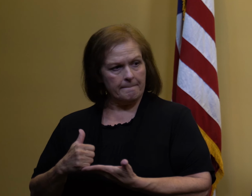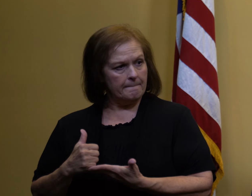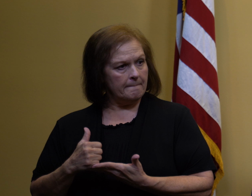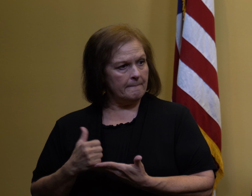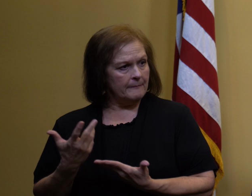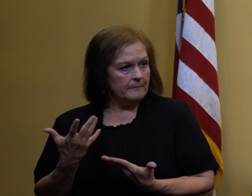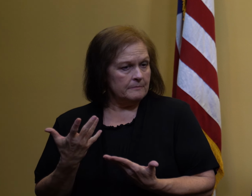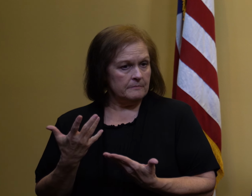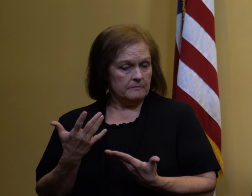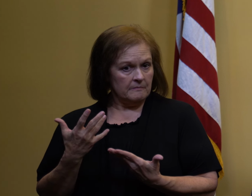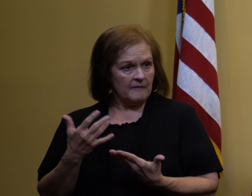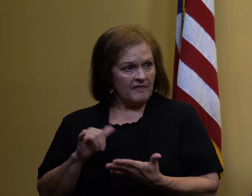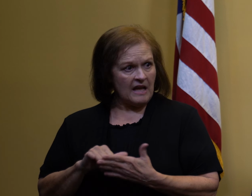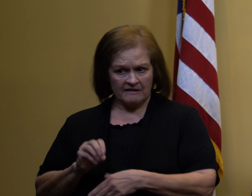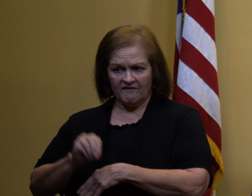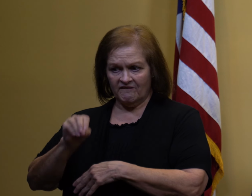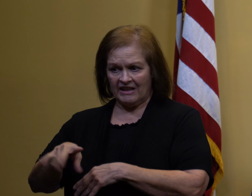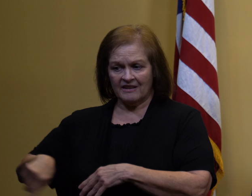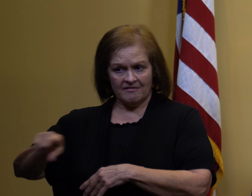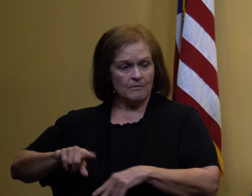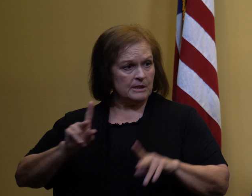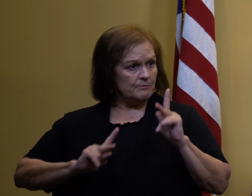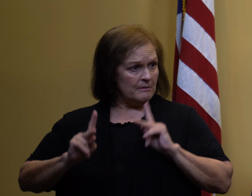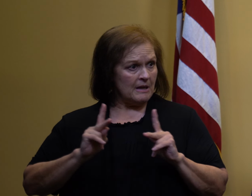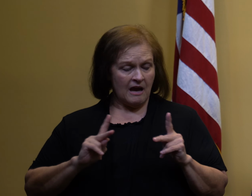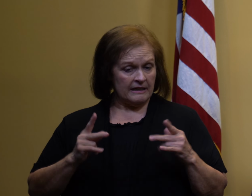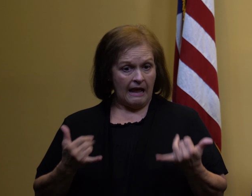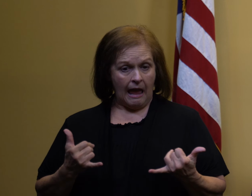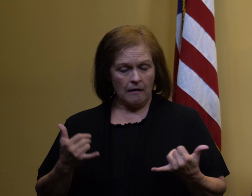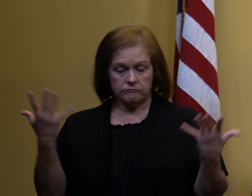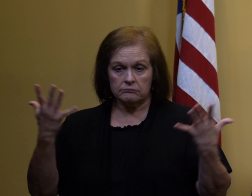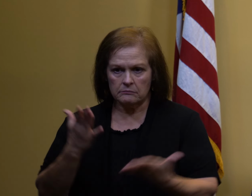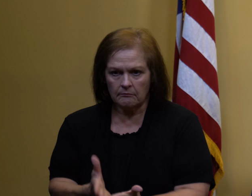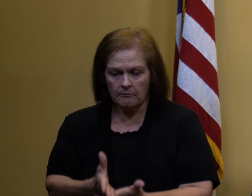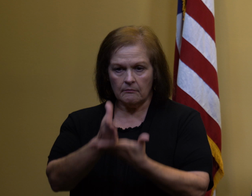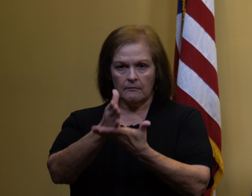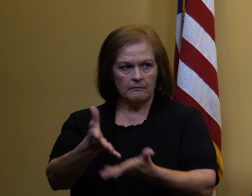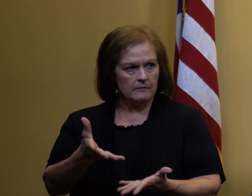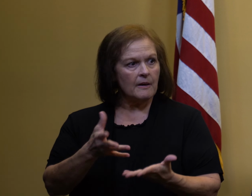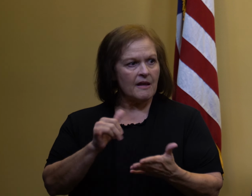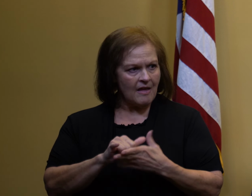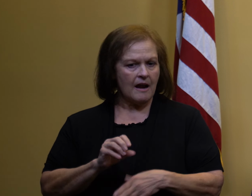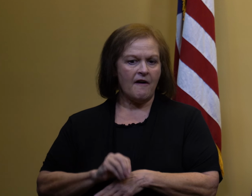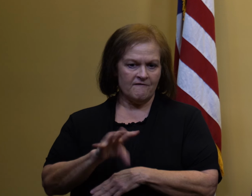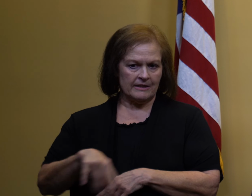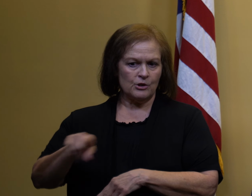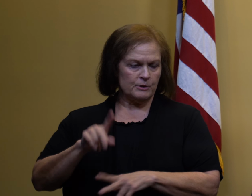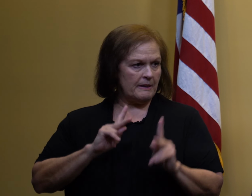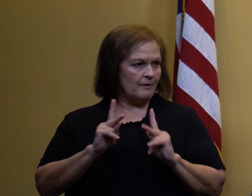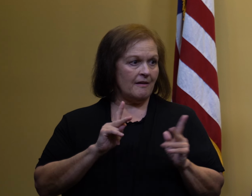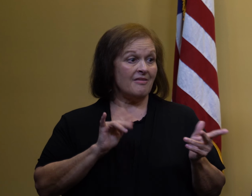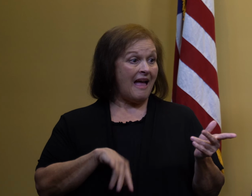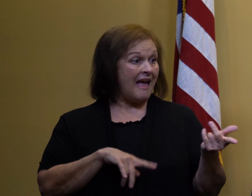And it has had an impact. It's come to a screeching halt. That has an impact, and that doesn't help